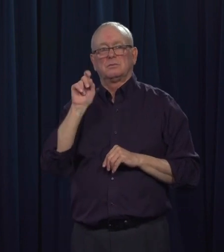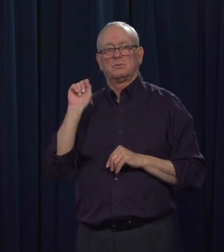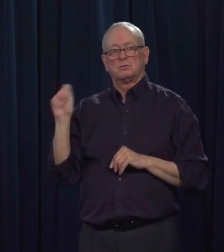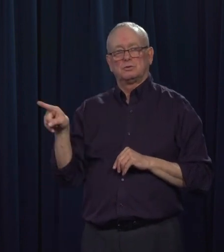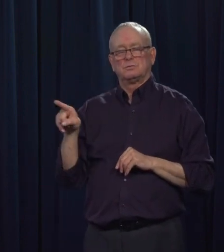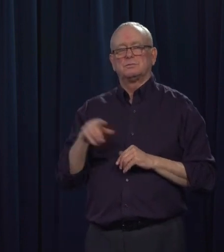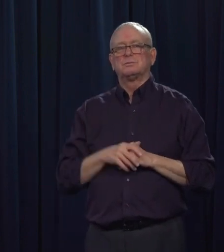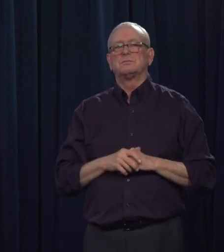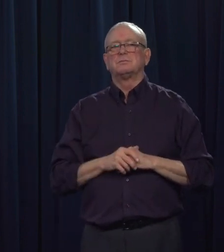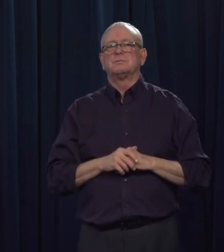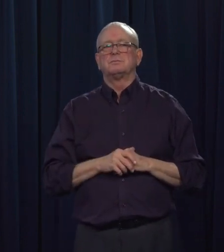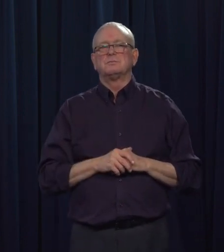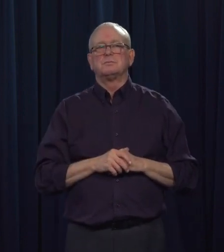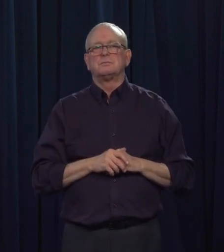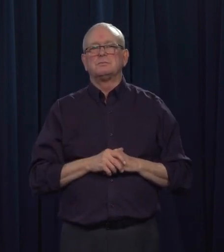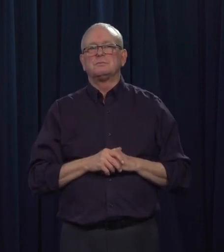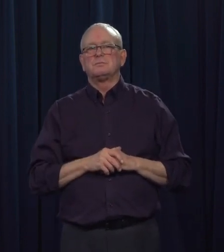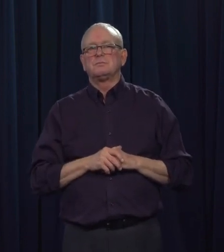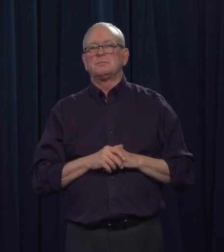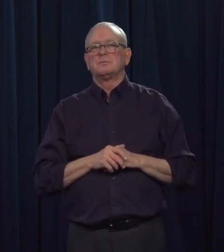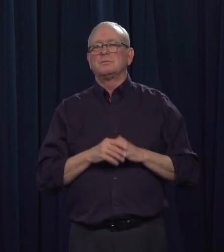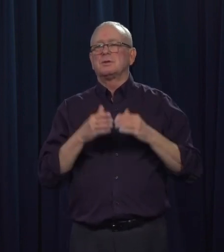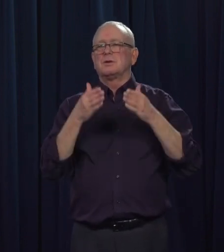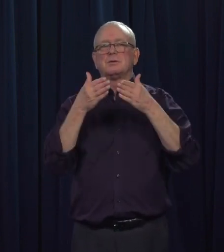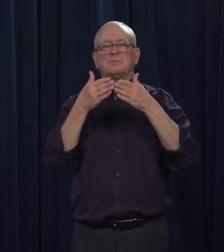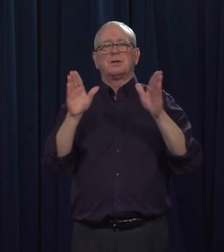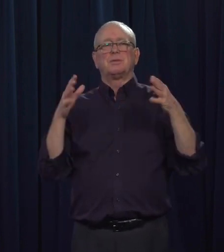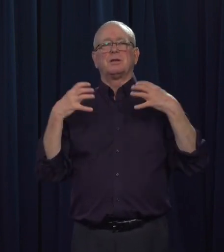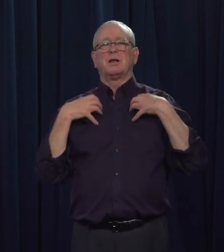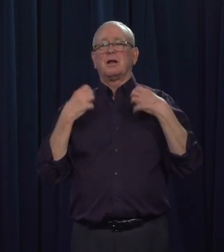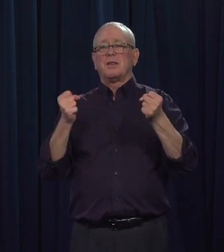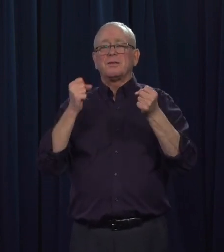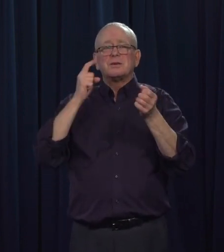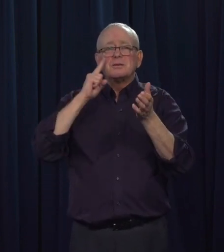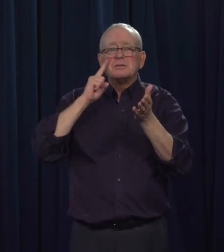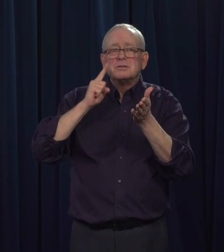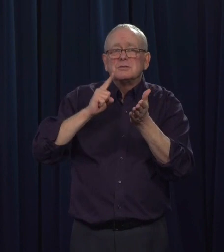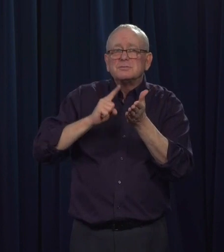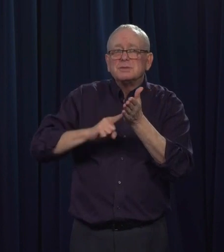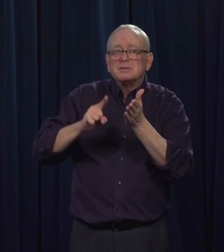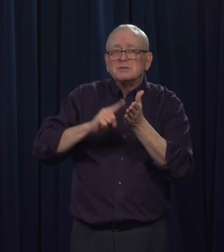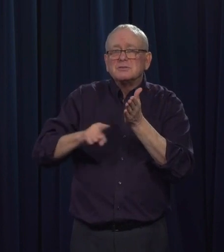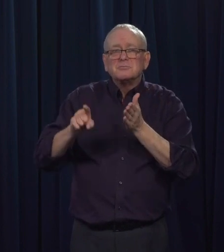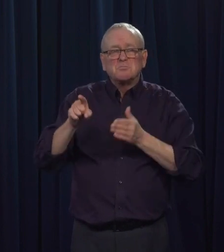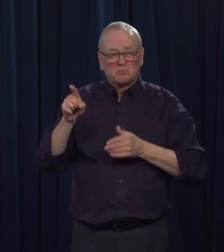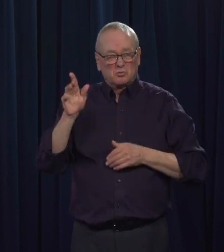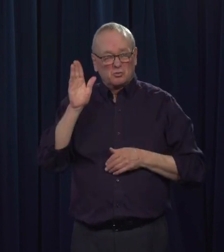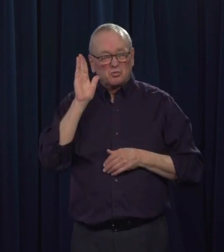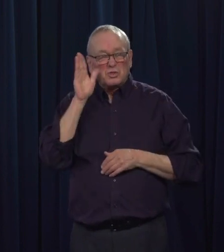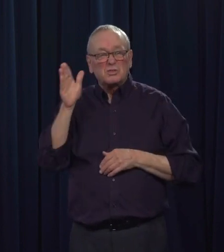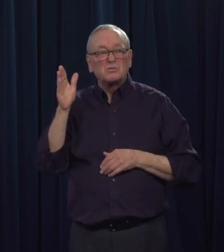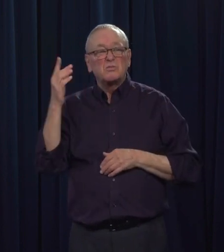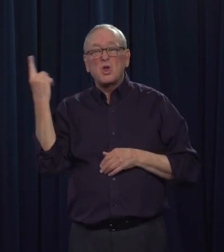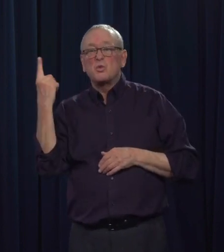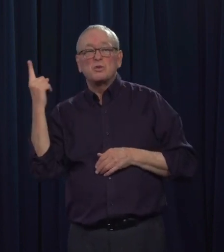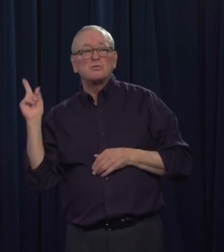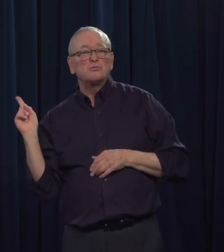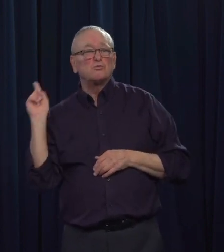are not on their own going to, or are they going on their own to sort